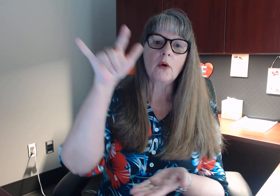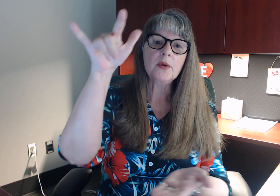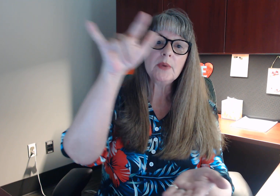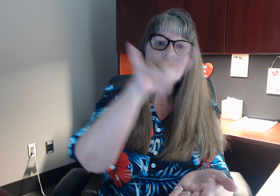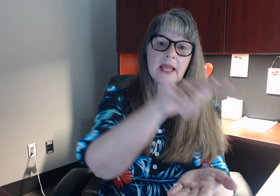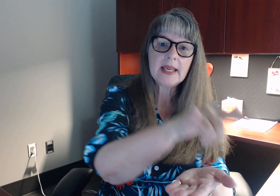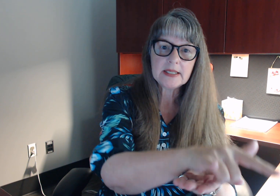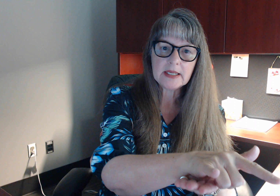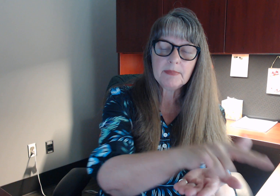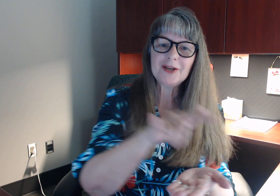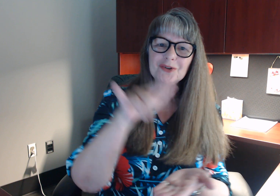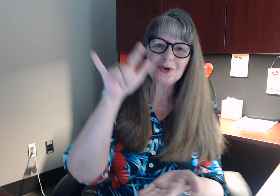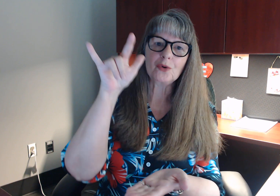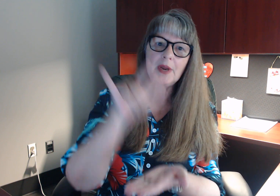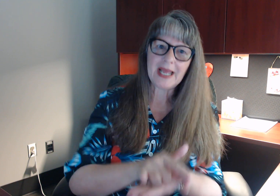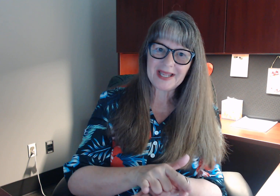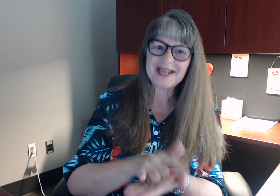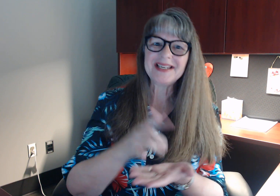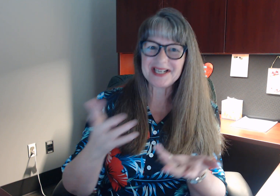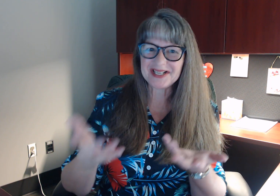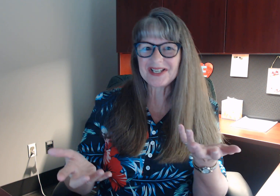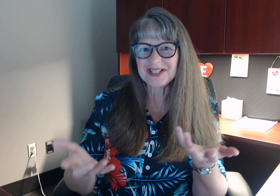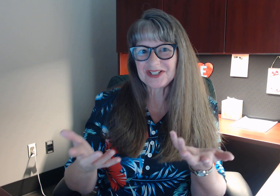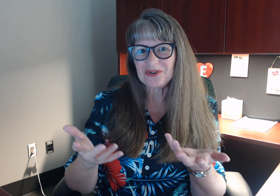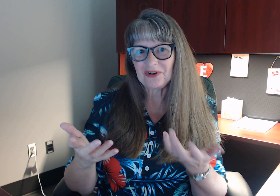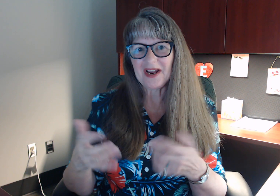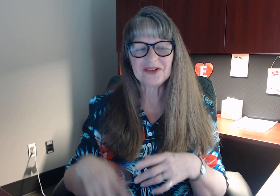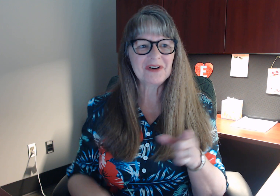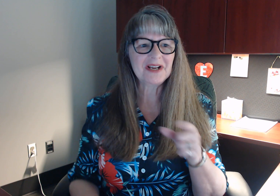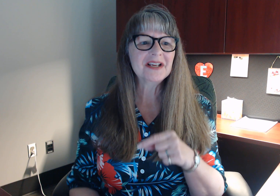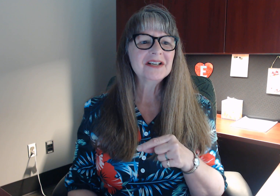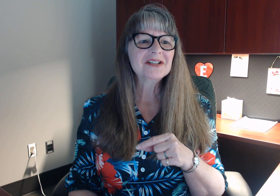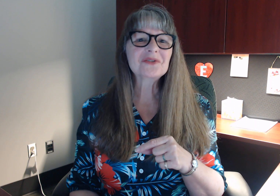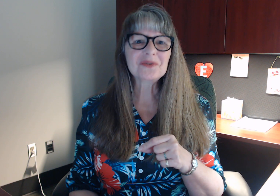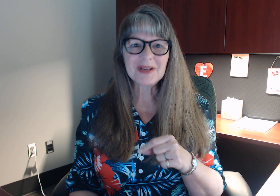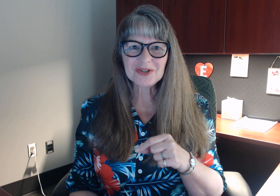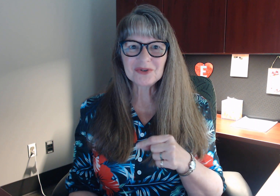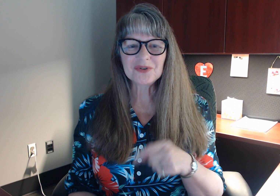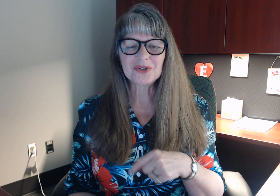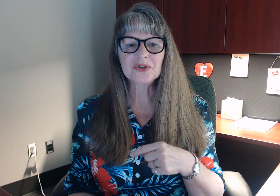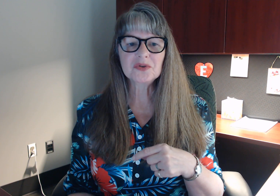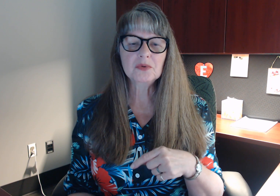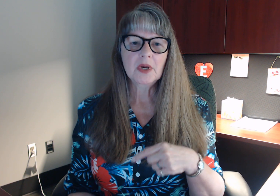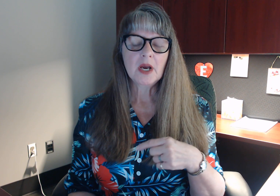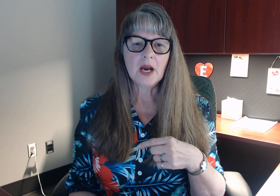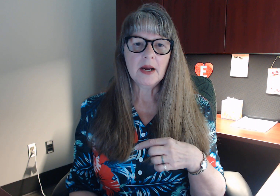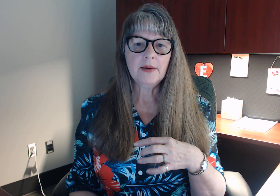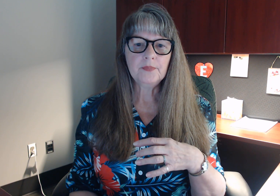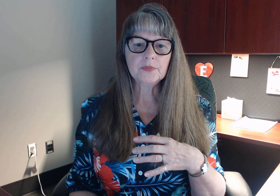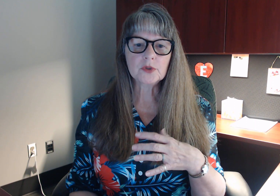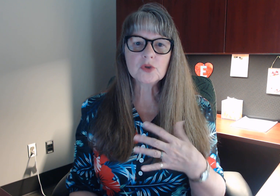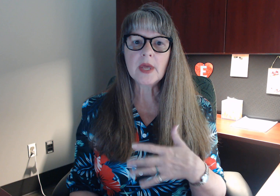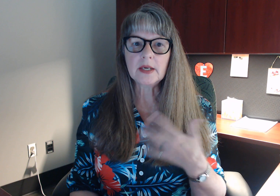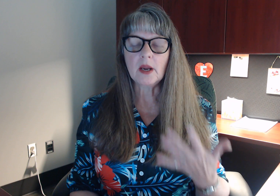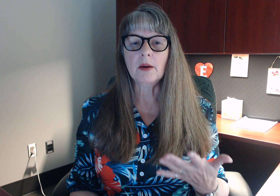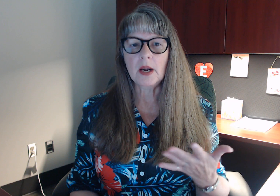we landed. Make sure you don't go and I landed because then it's like you crash, right? So you make sure that you do that in an